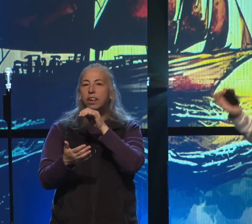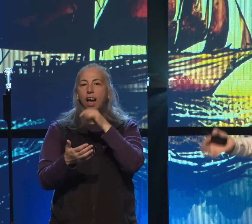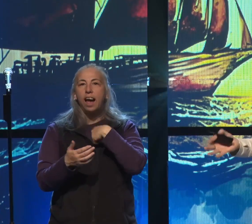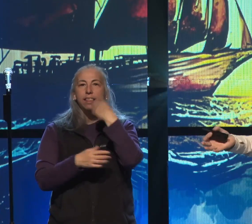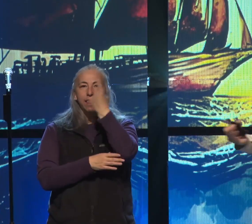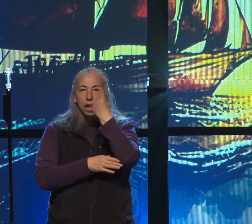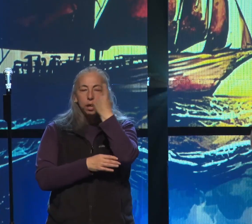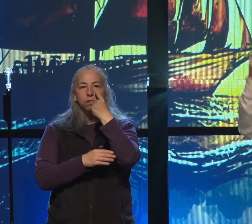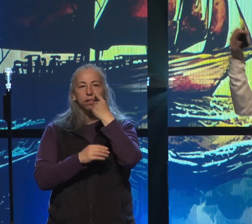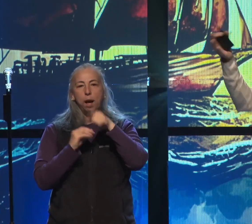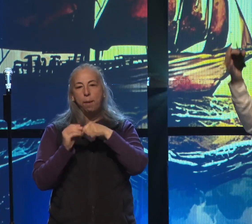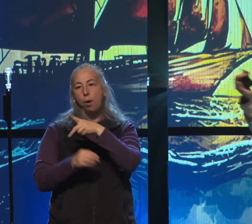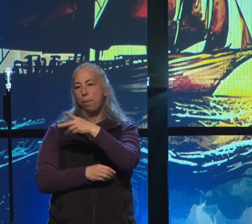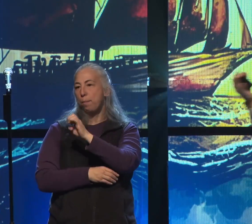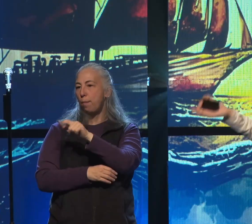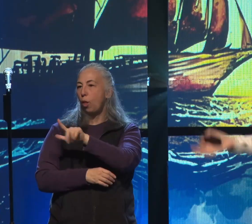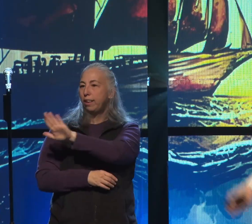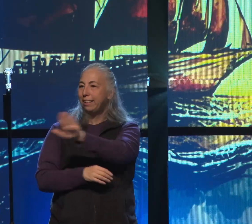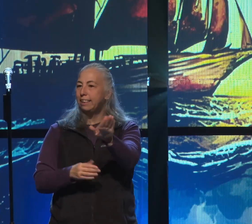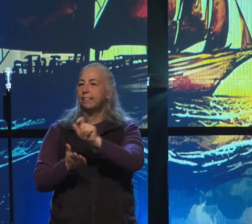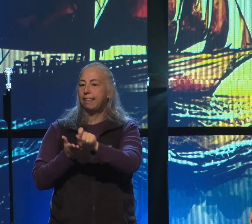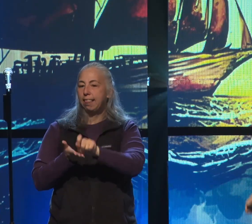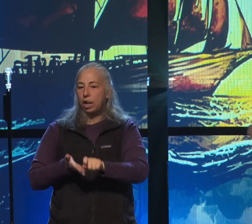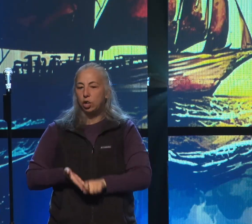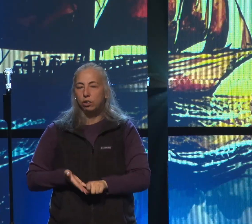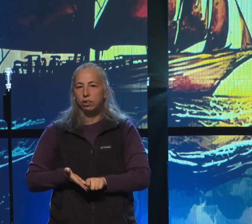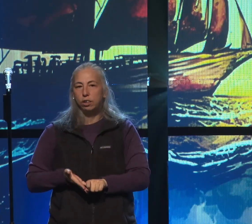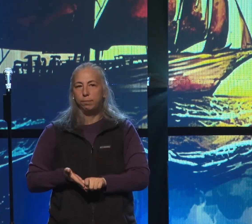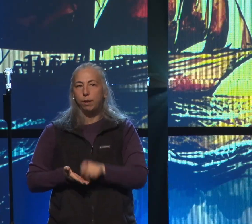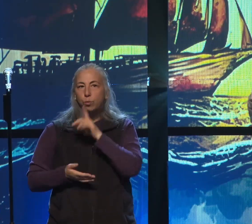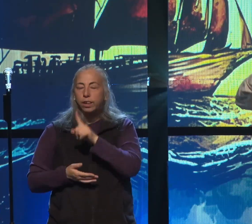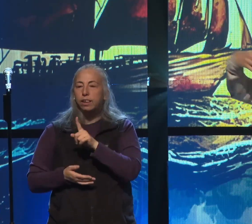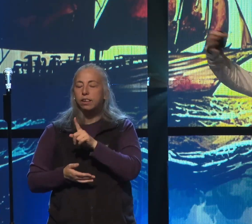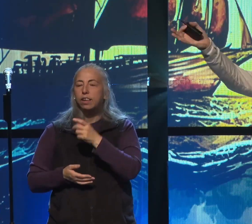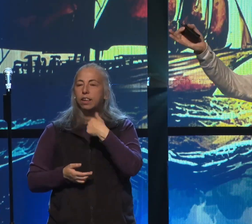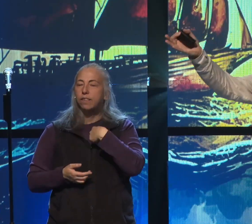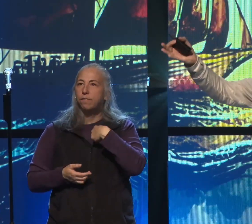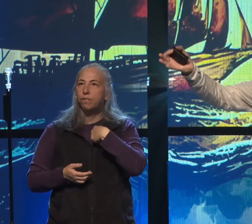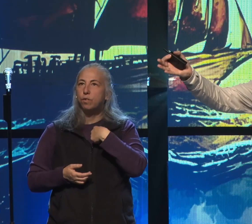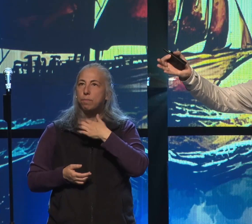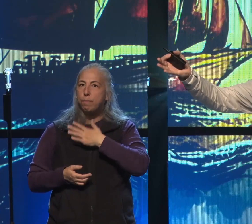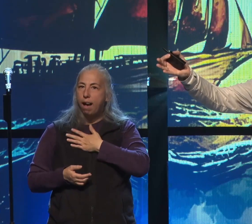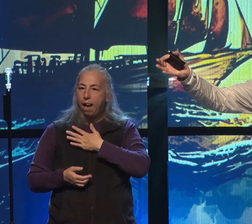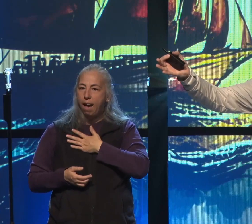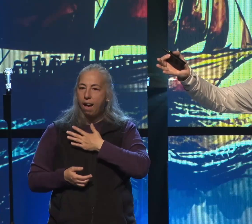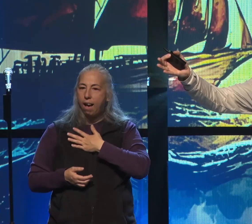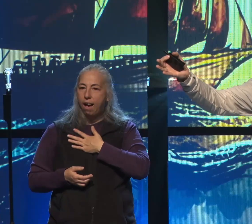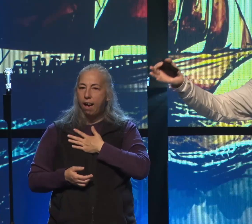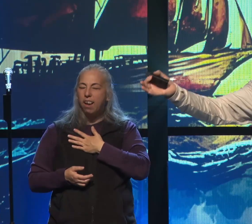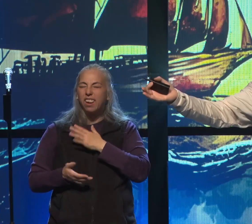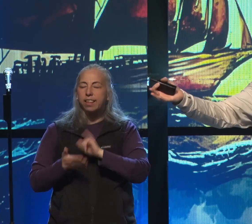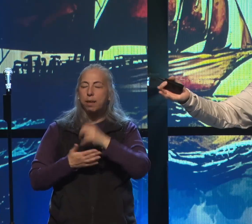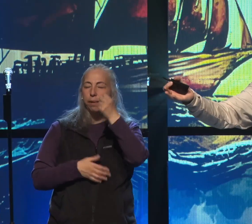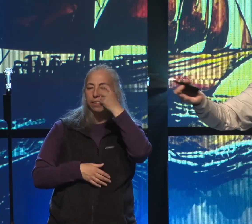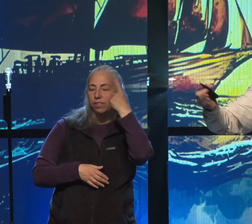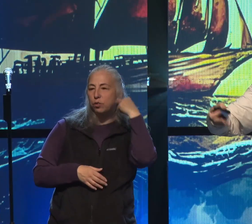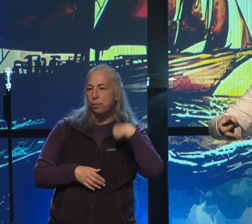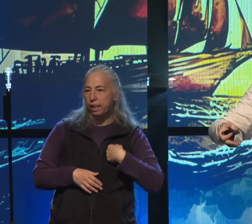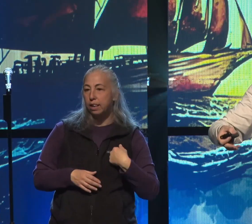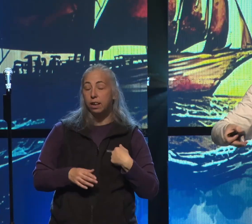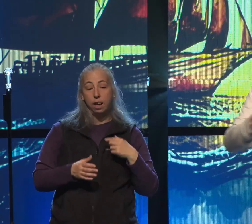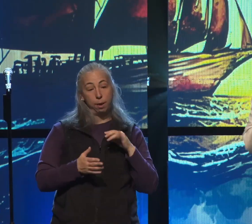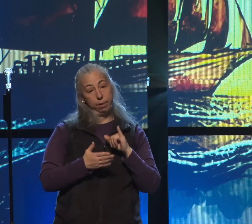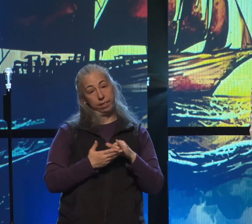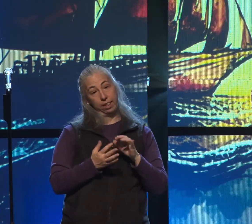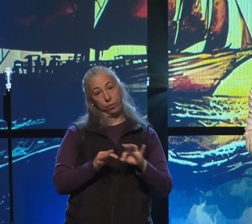on the planet does, obviously, but that just makes the most sense to me. Okay, so that's free. I mean, that one